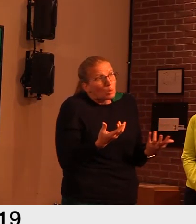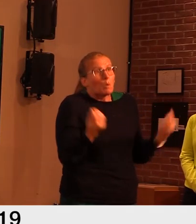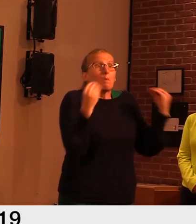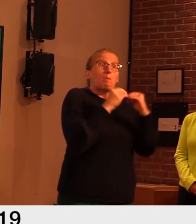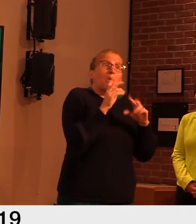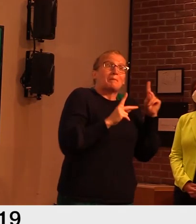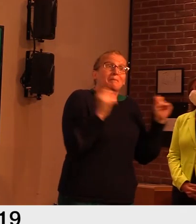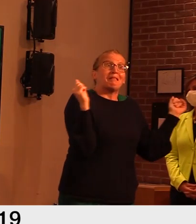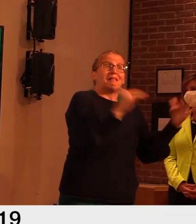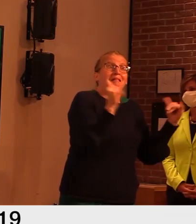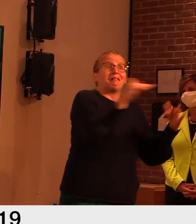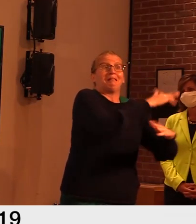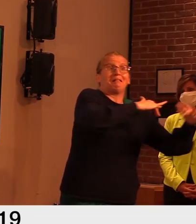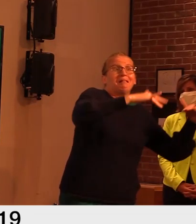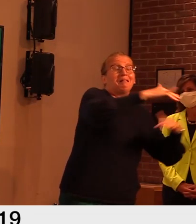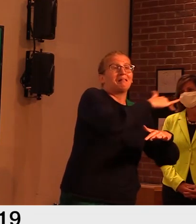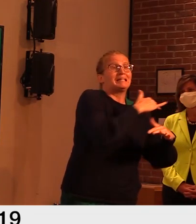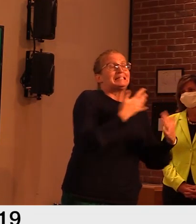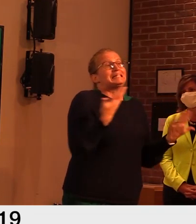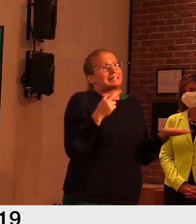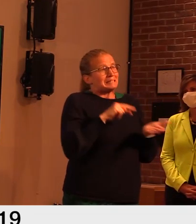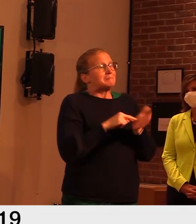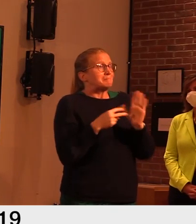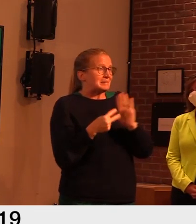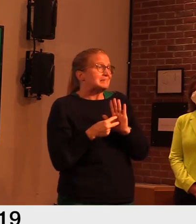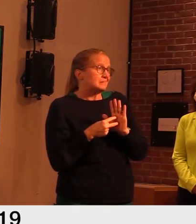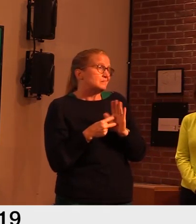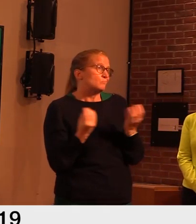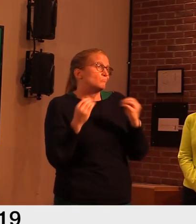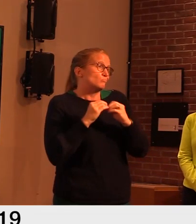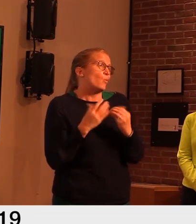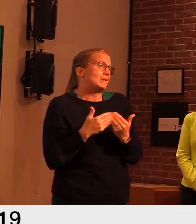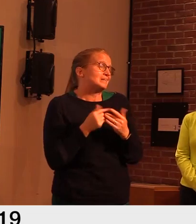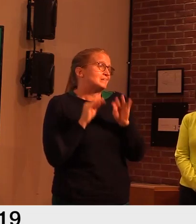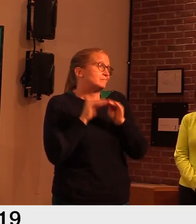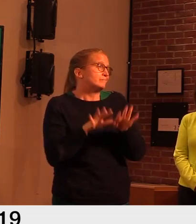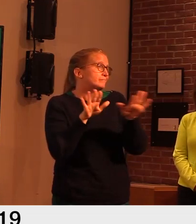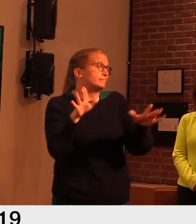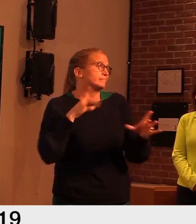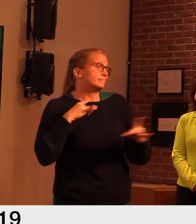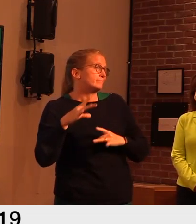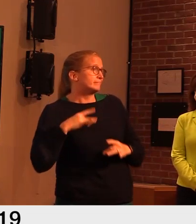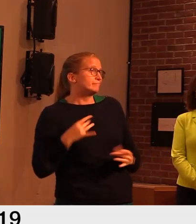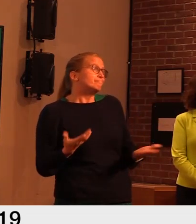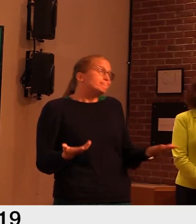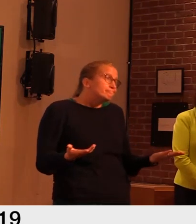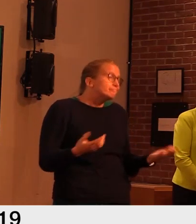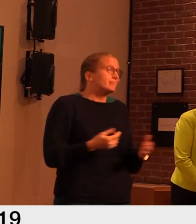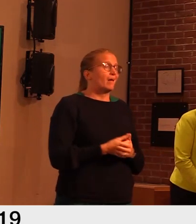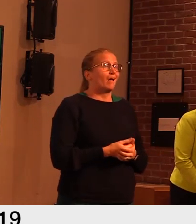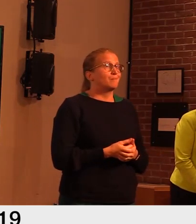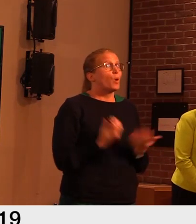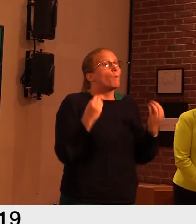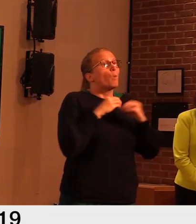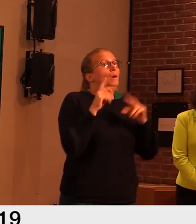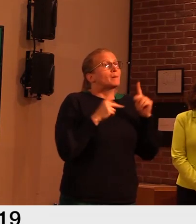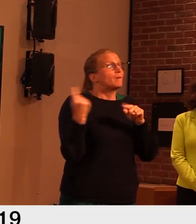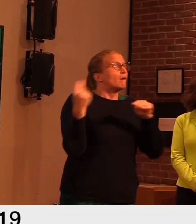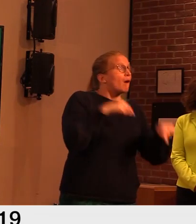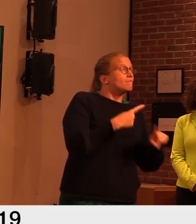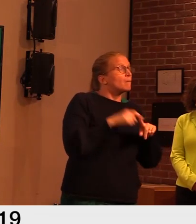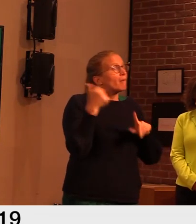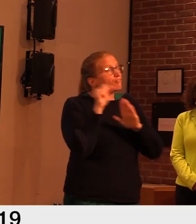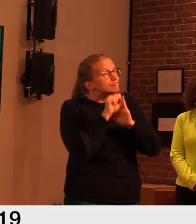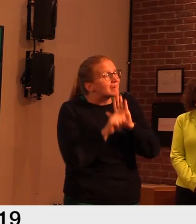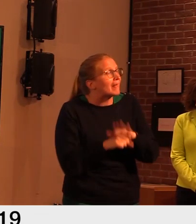activity in the state. People are mobilizing, getting around the state more. We're having more people come into the state. So I think it's